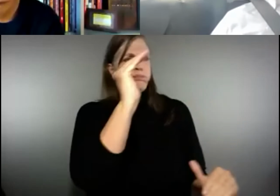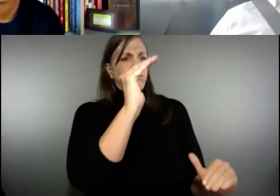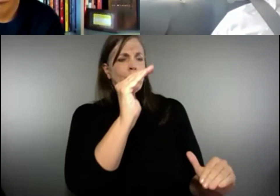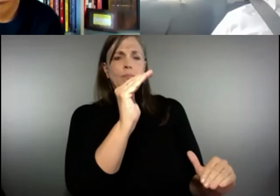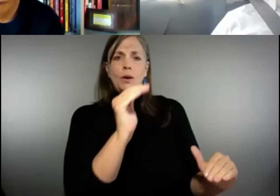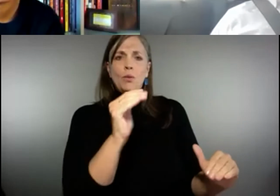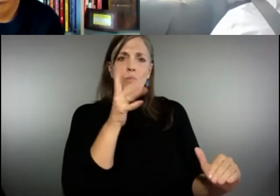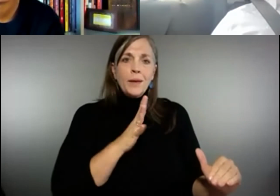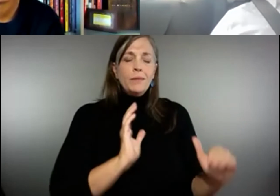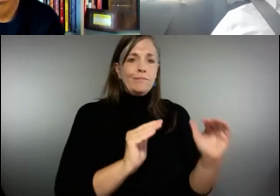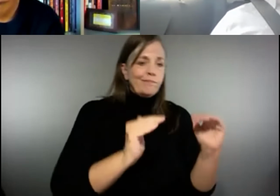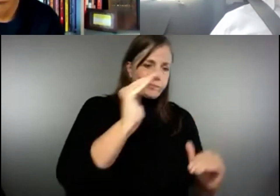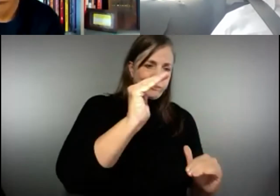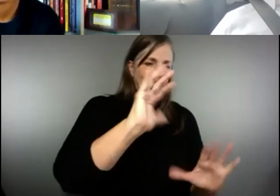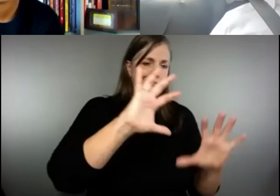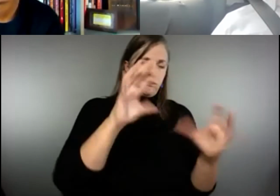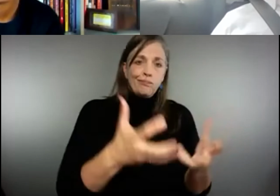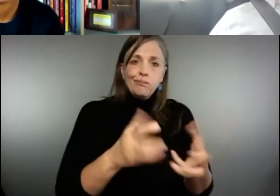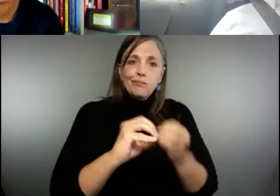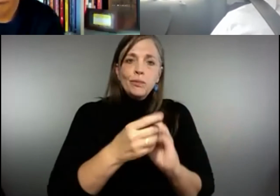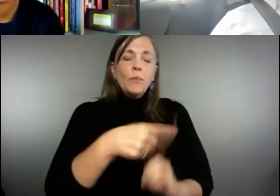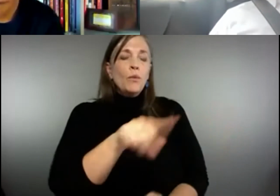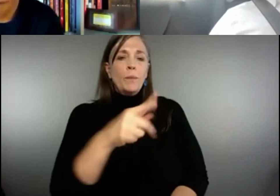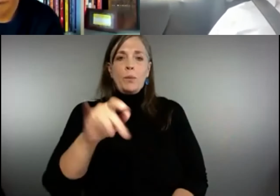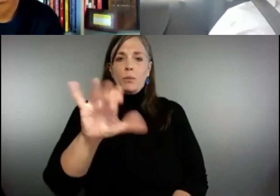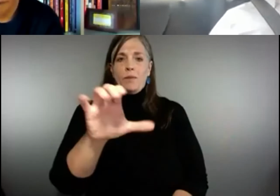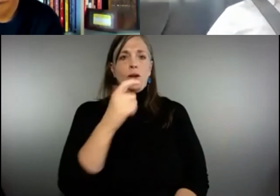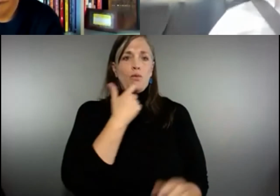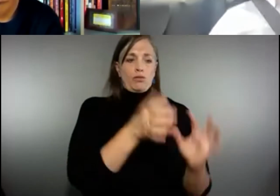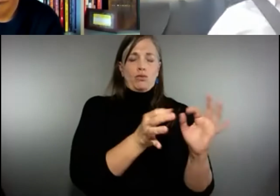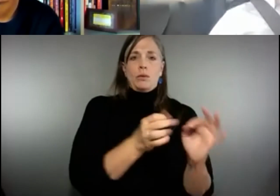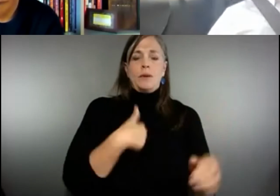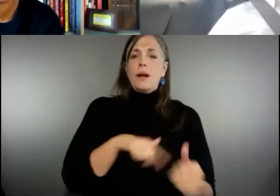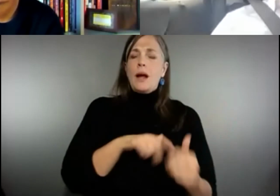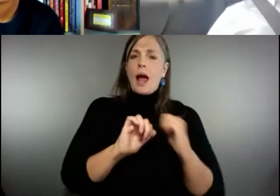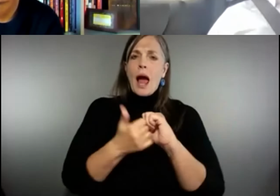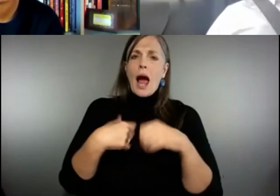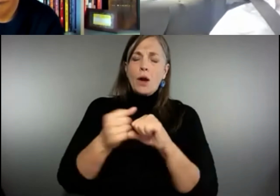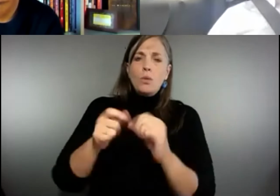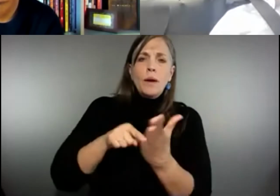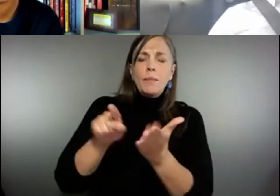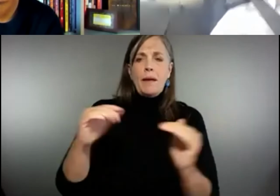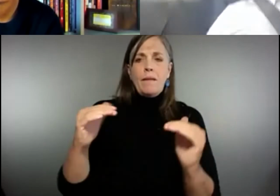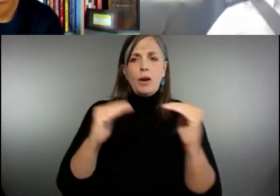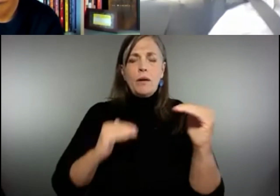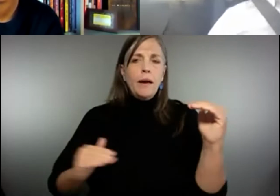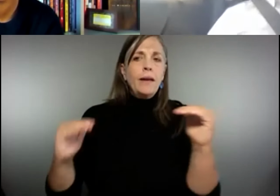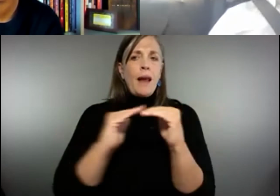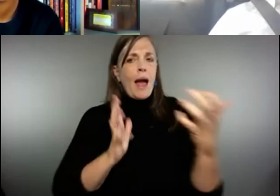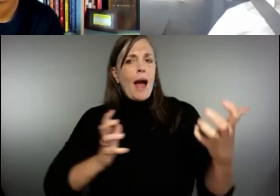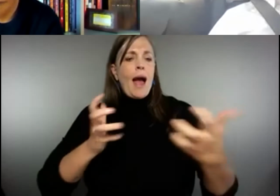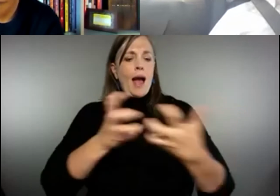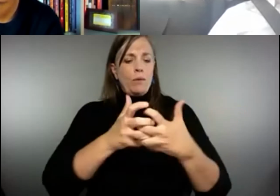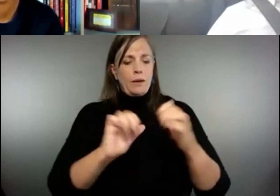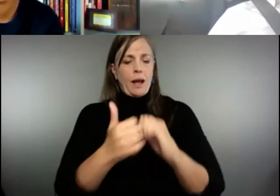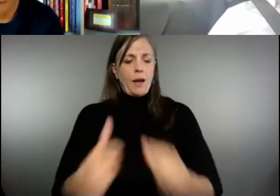as you indicated and it's about how do we ensure of pay parity and pay equity i led the way in city